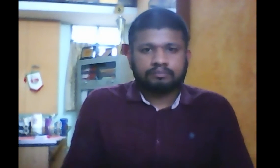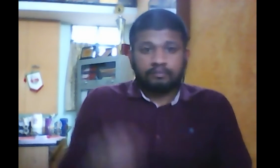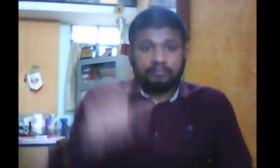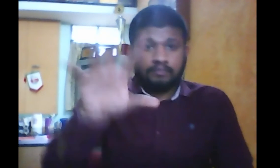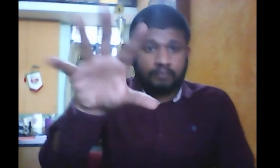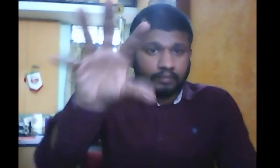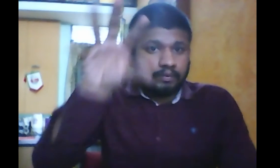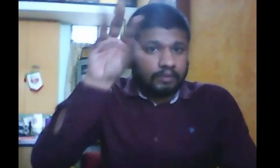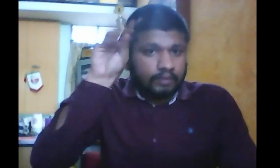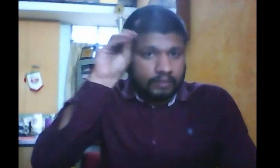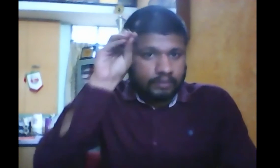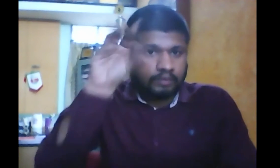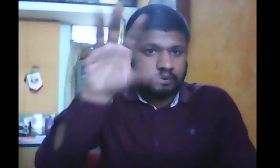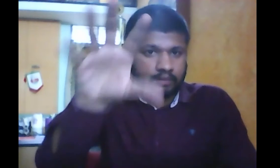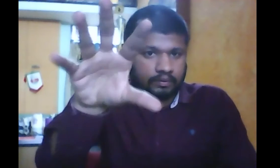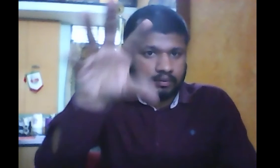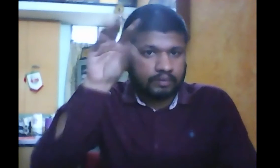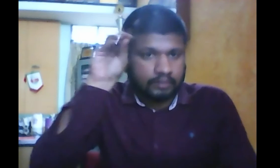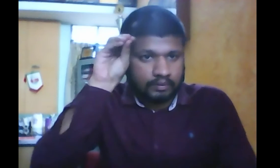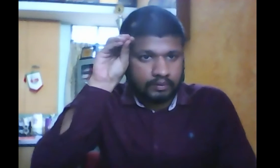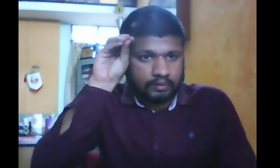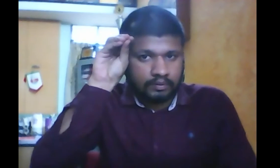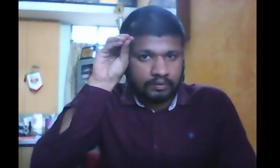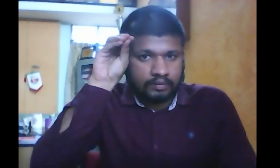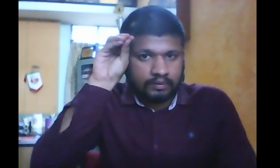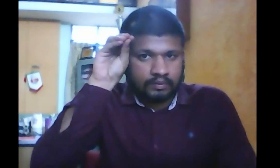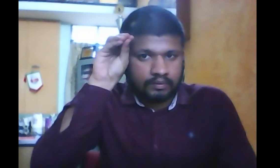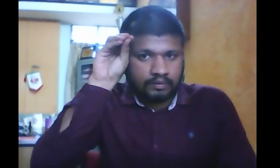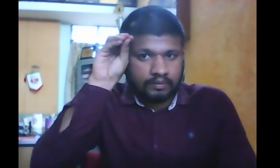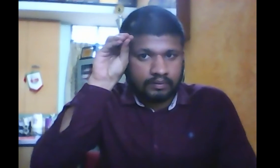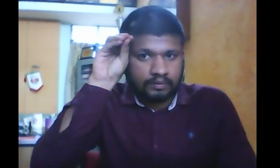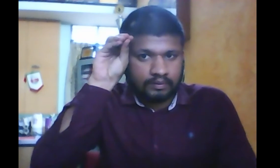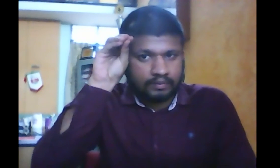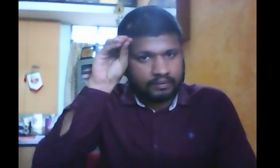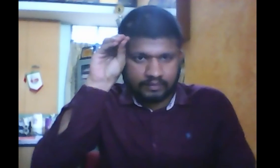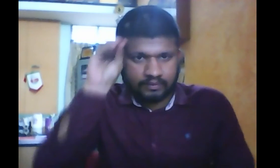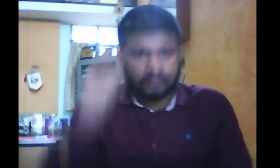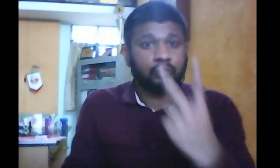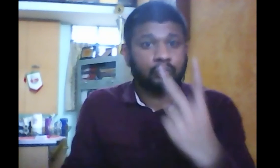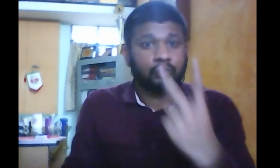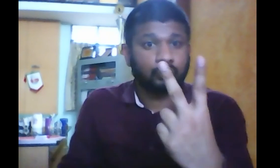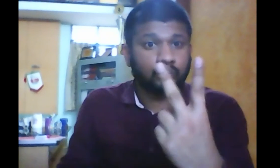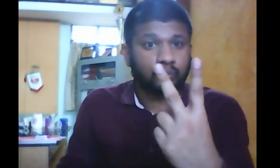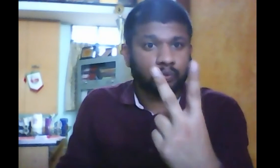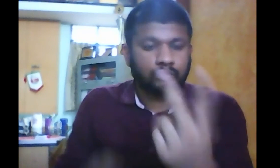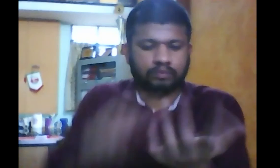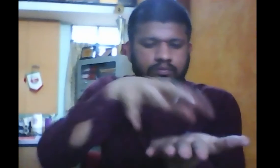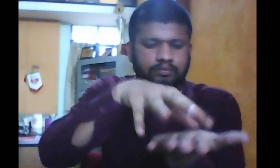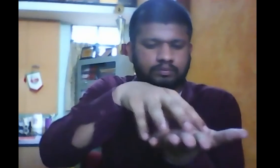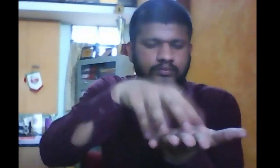Learn. Good Manushi. Good Anuj. Good. Very good man. This is one